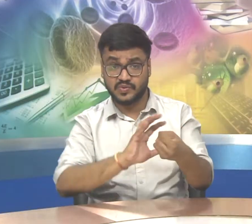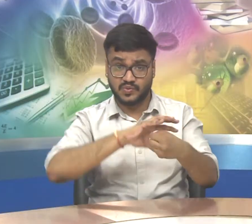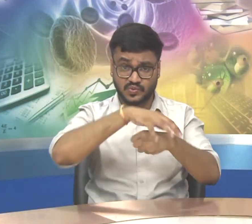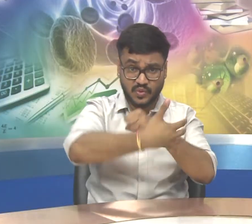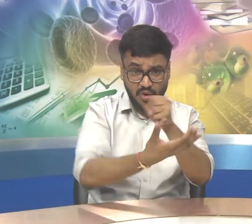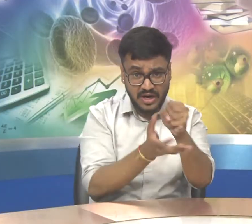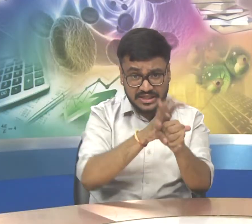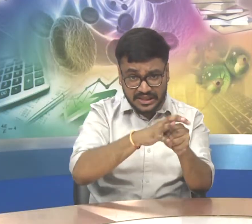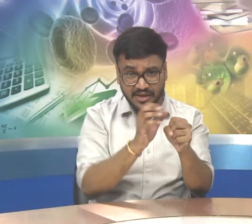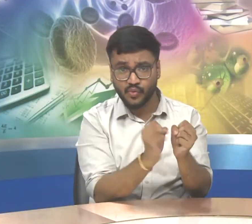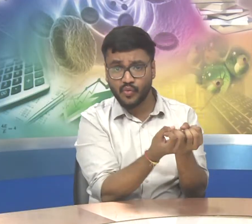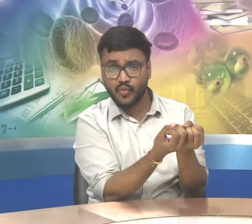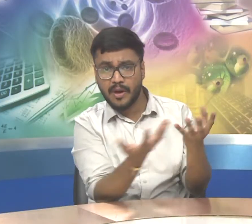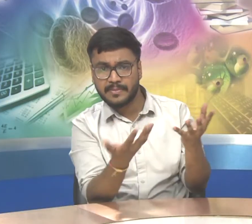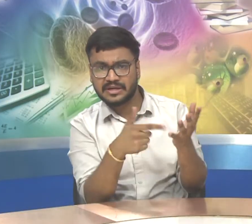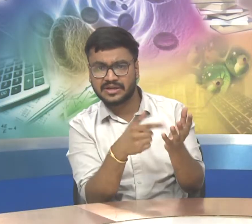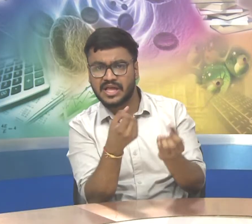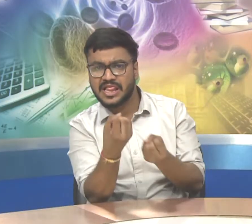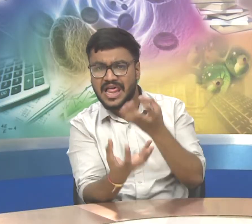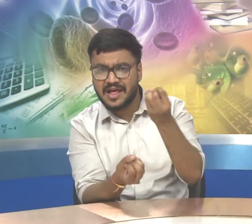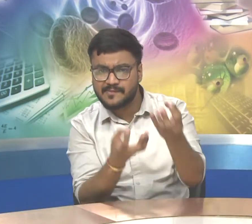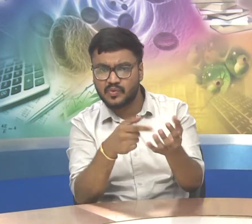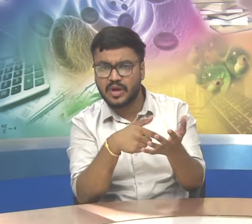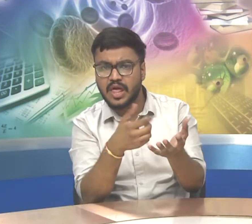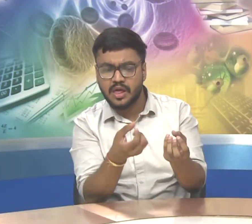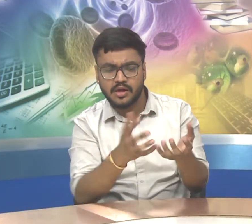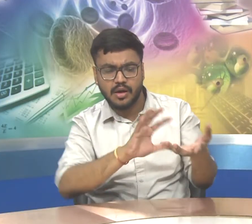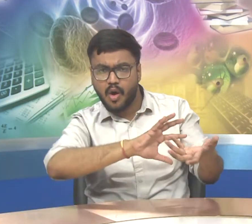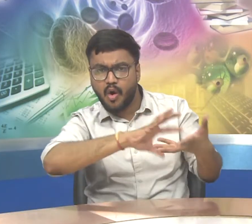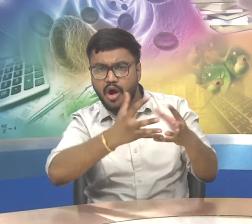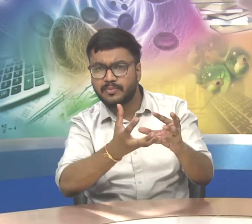A mass spectrometer is an instrument